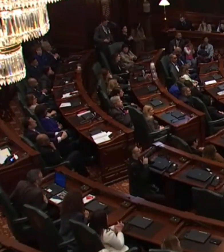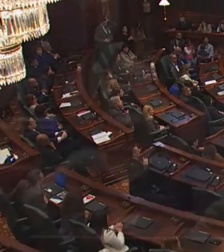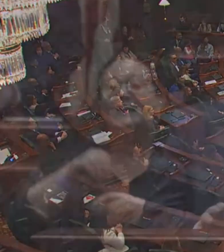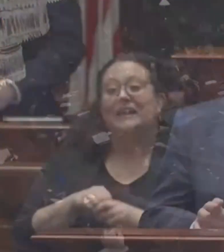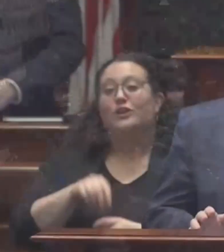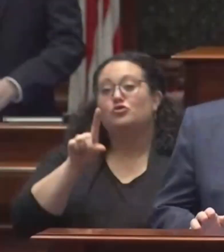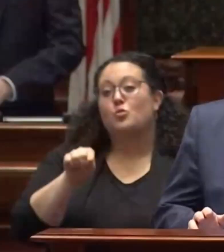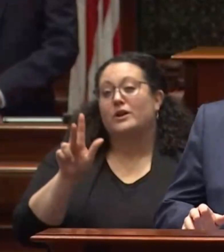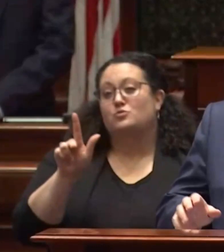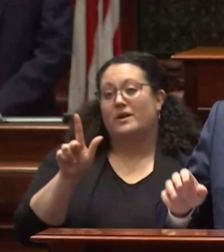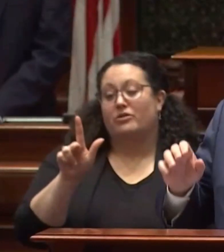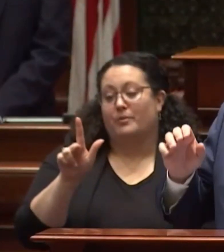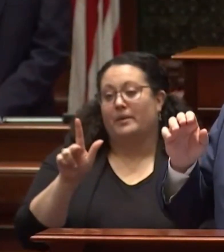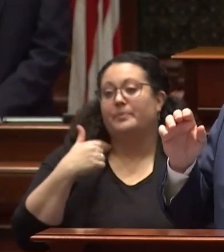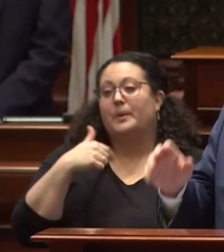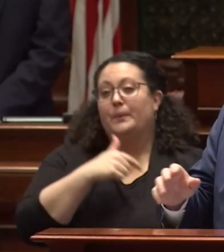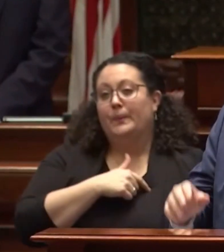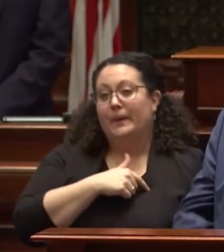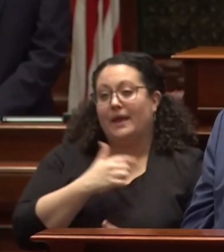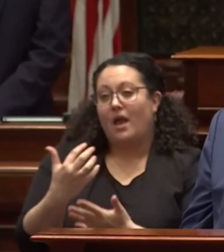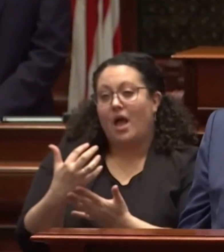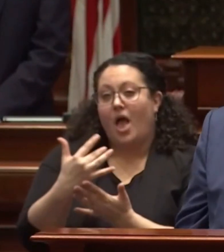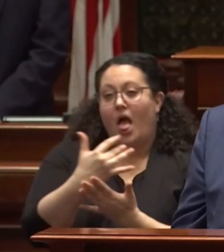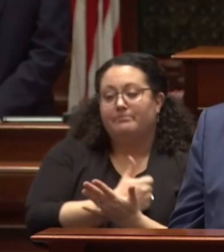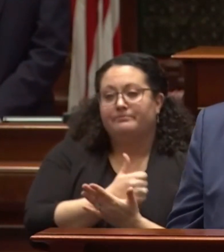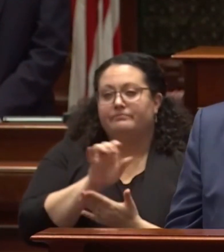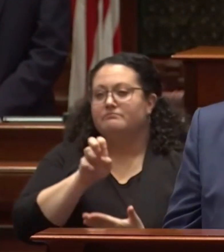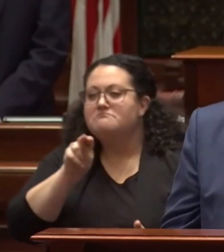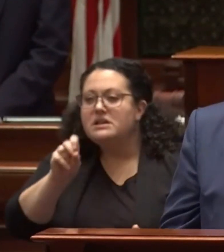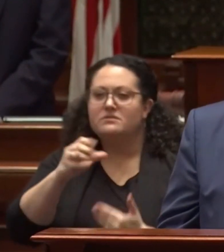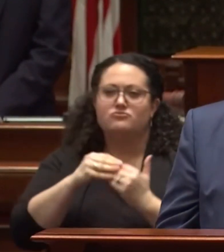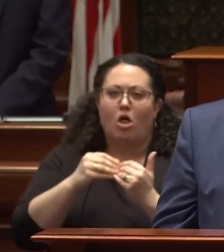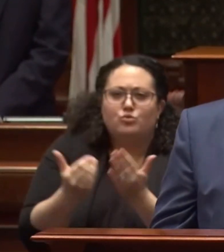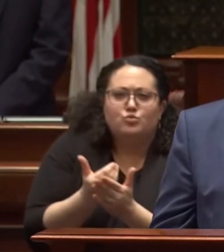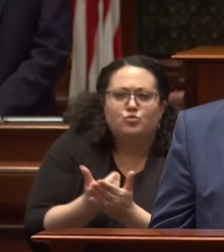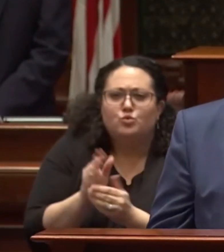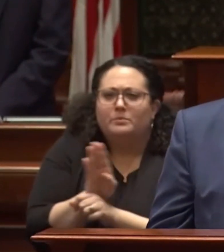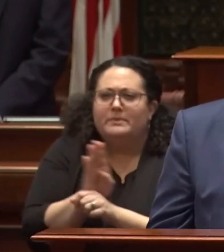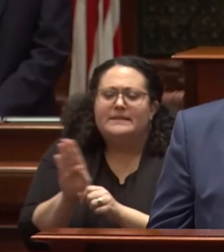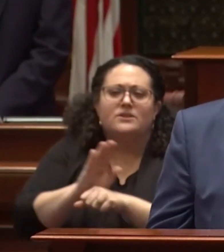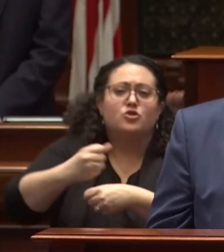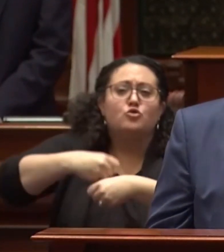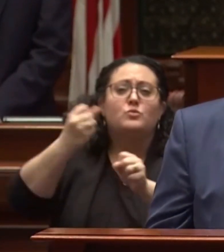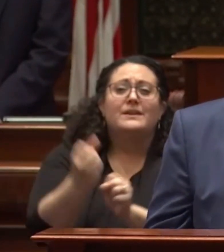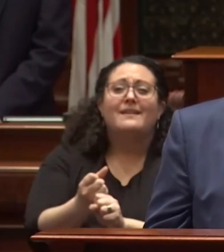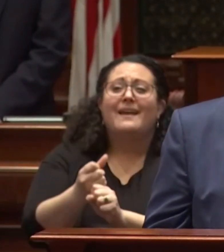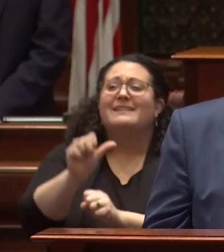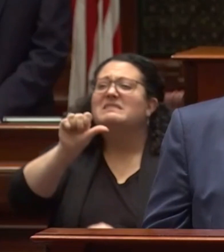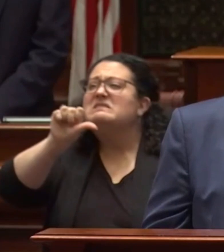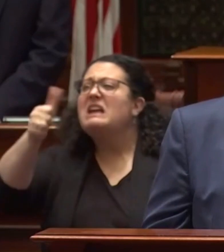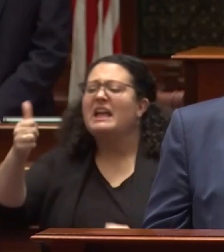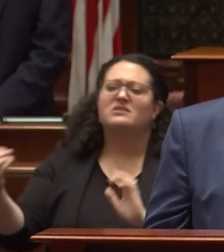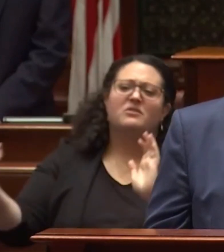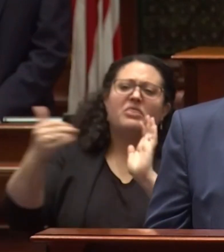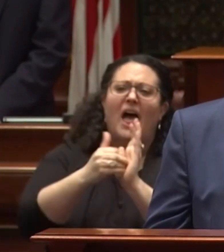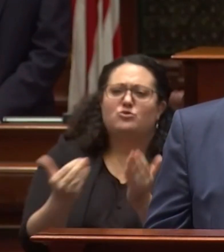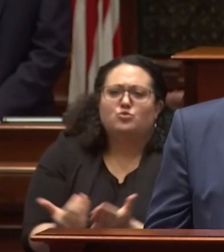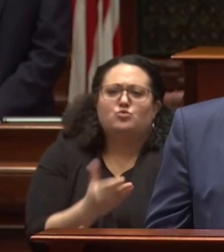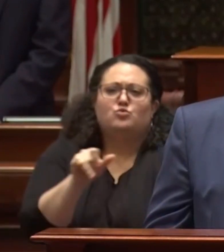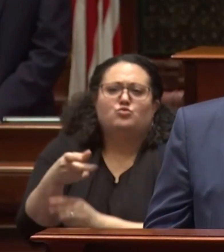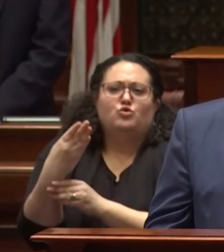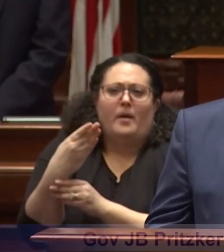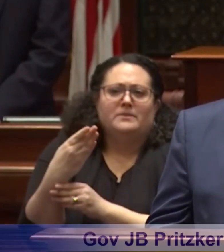In 2023 alone, we attracted billions of dollars in new business investments and created tens of thousands of new